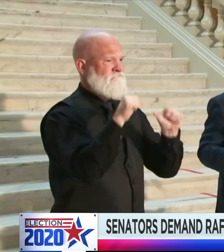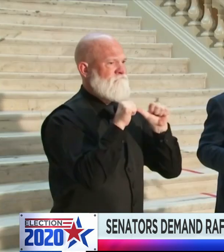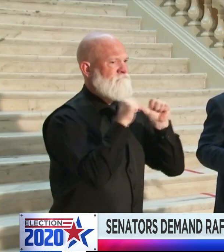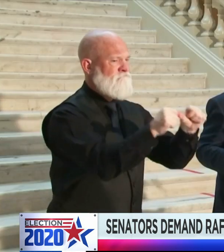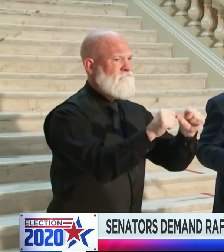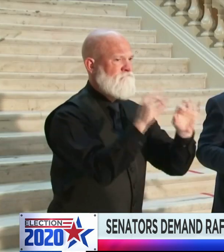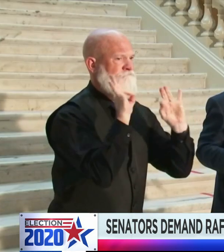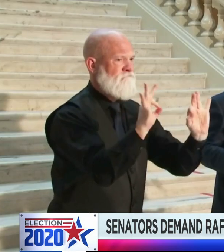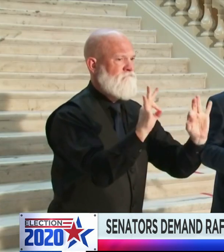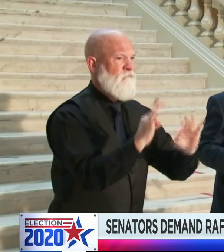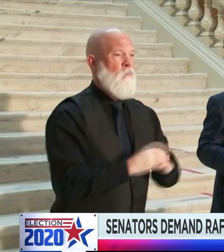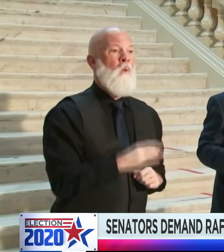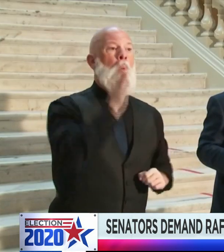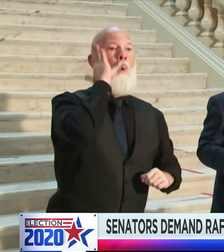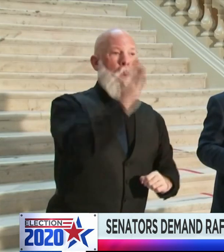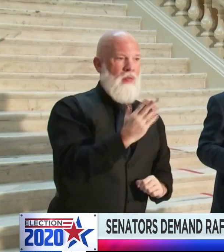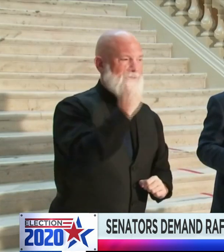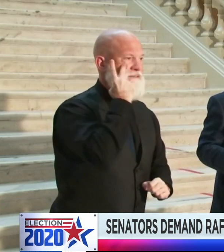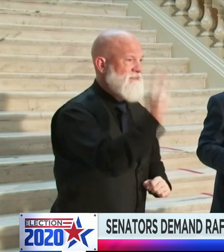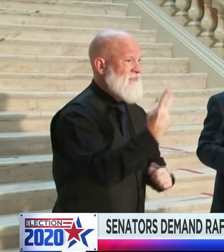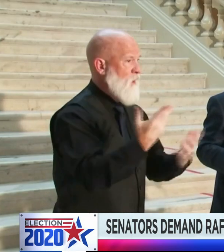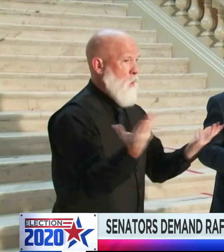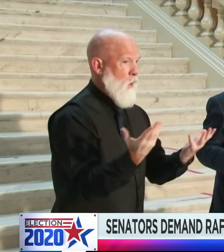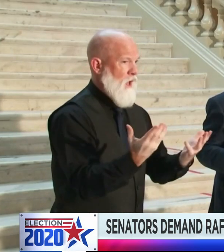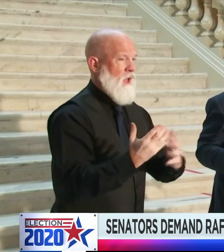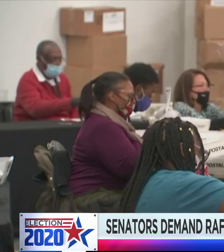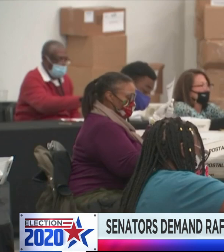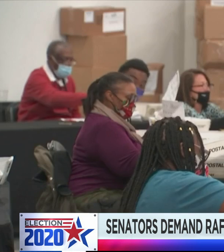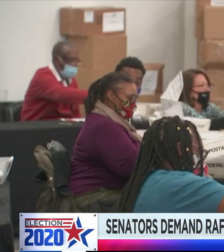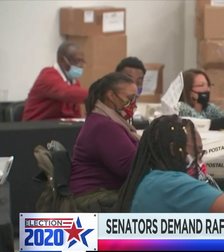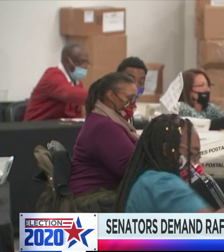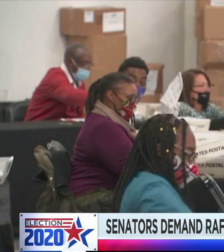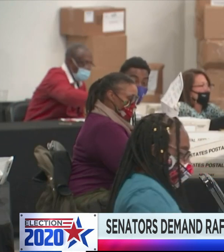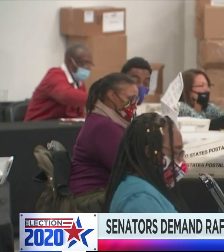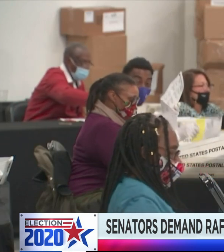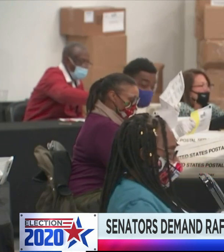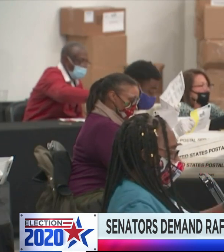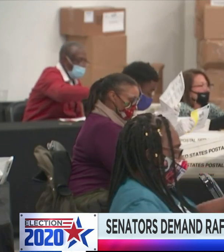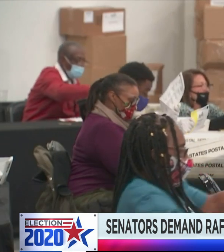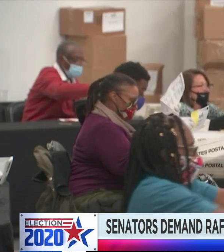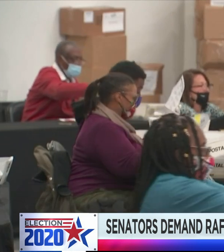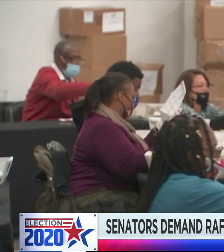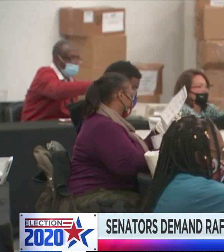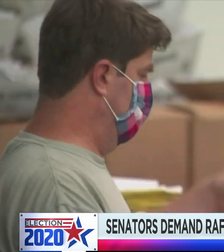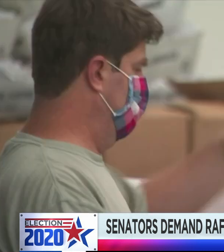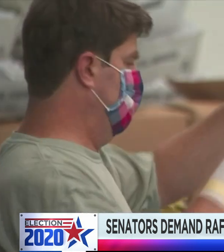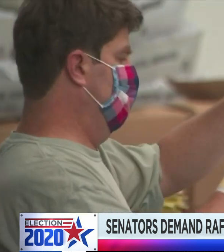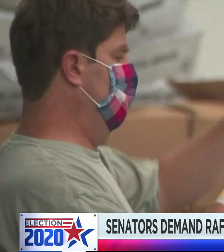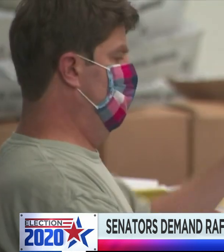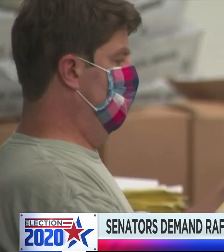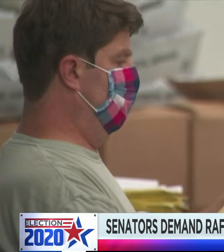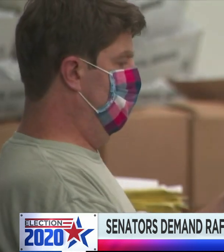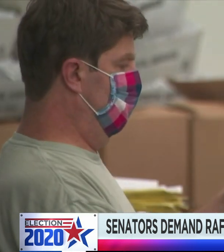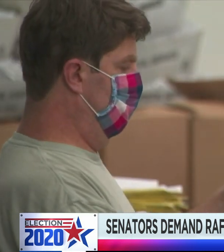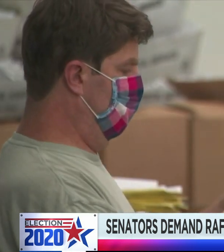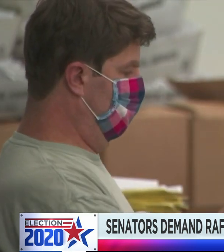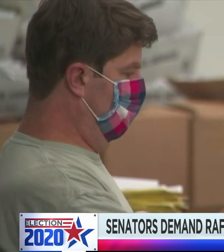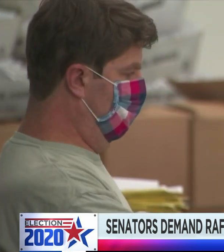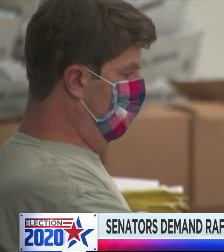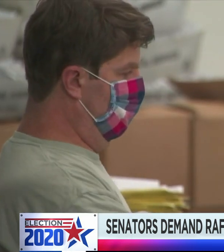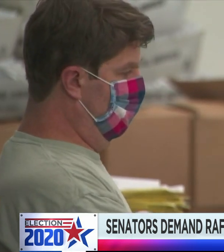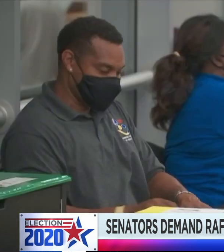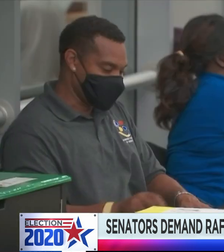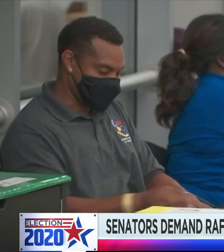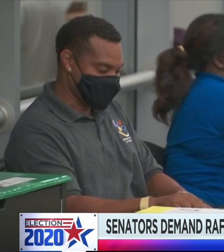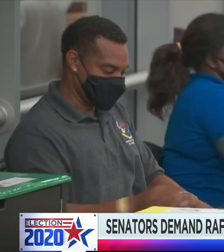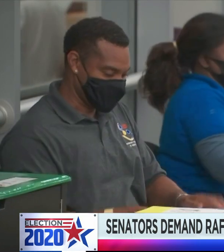Earlier, Raffensperger's elections chief, Gabriel Sterling, said they're making sure all legal votes count and that illegal votes don't